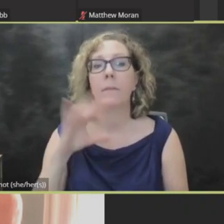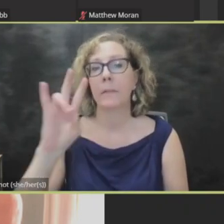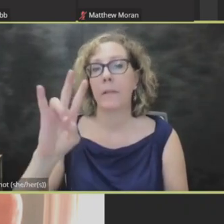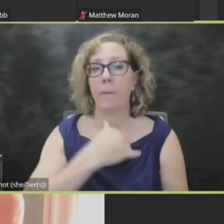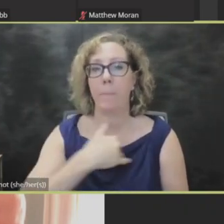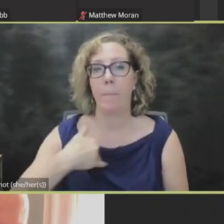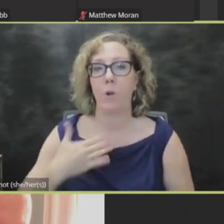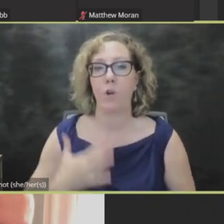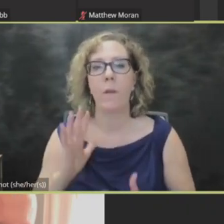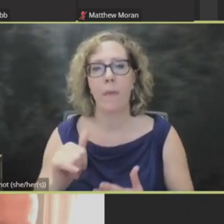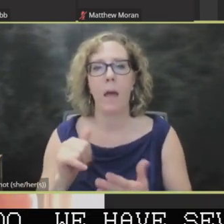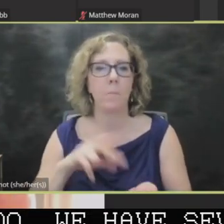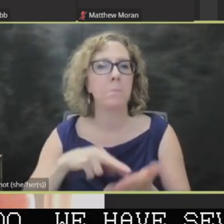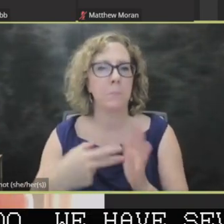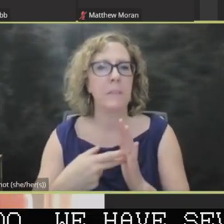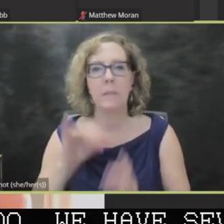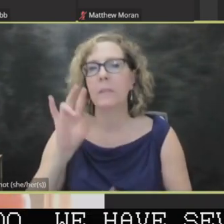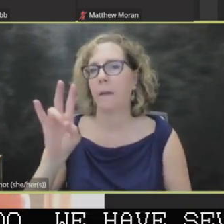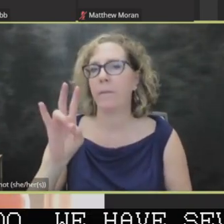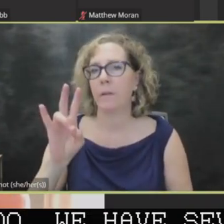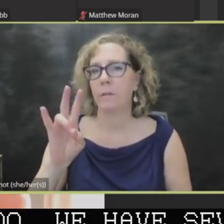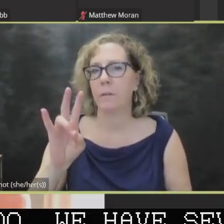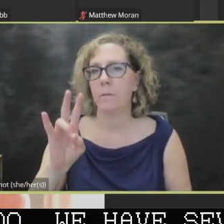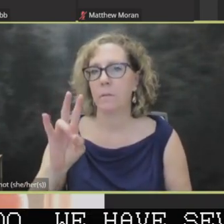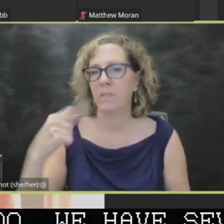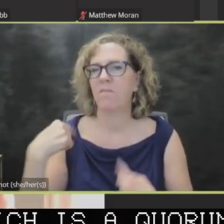is a quorum for our total seats of 13.